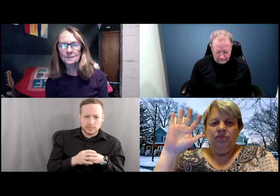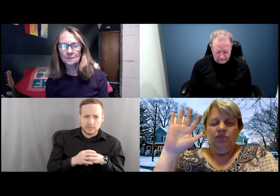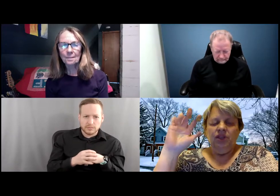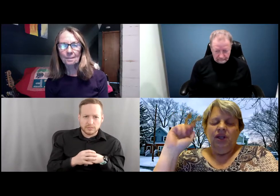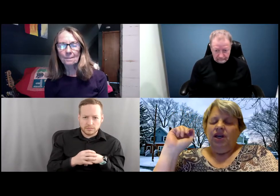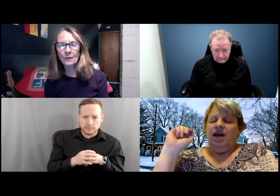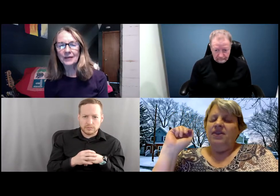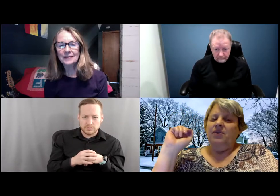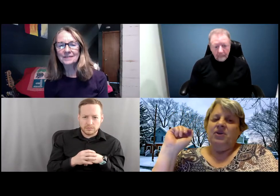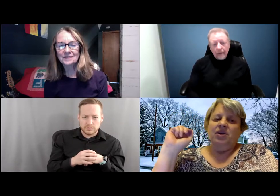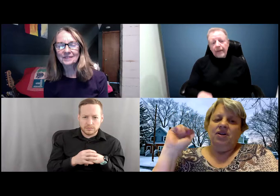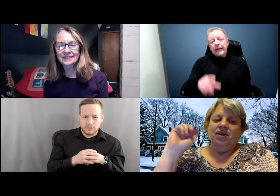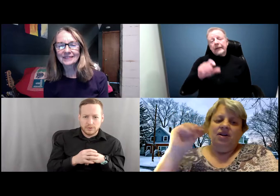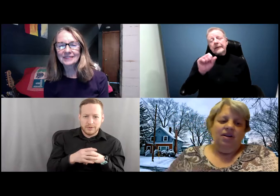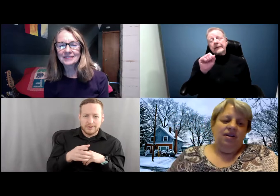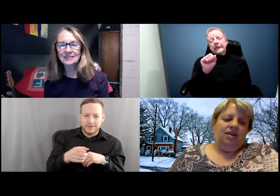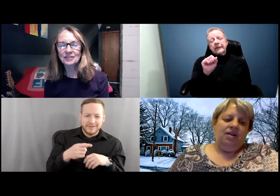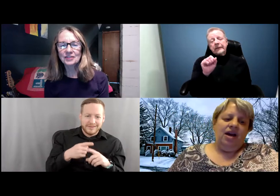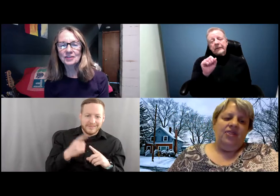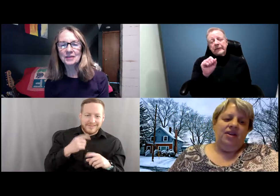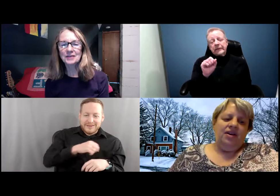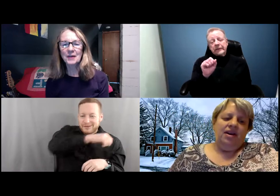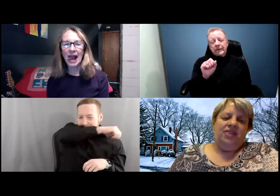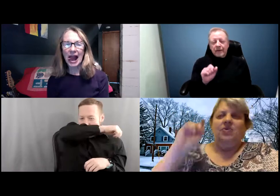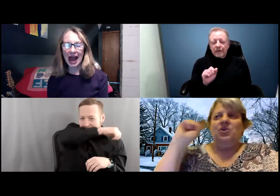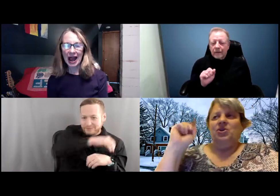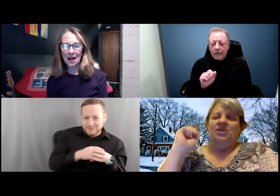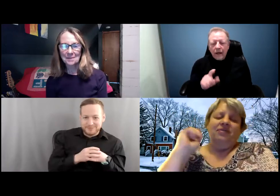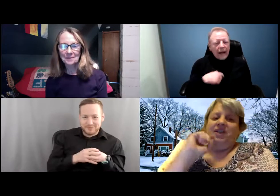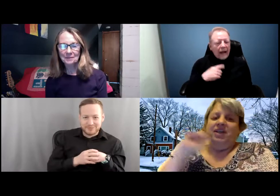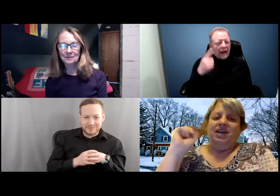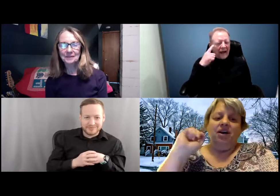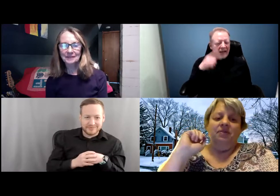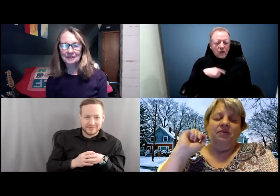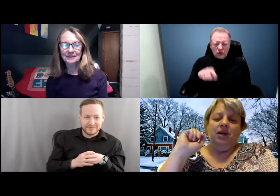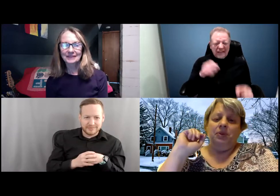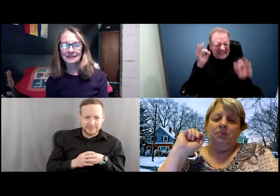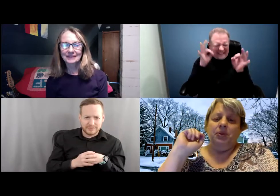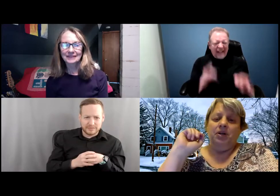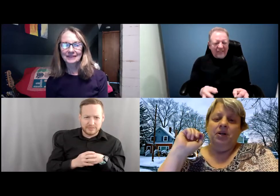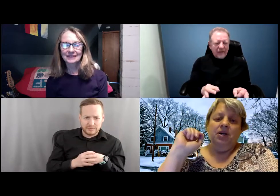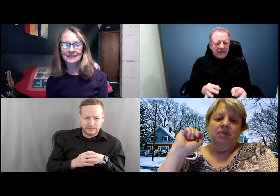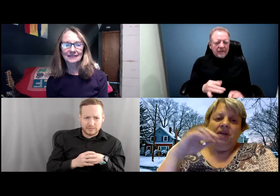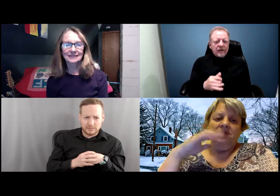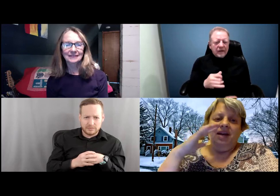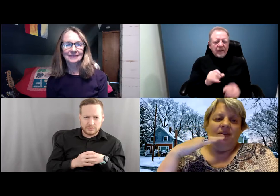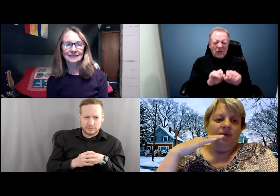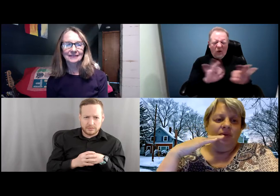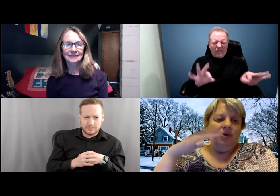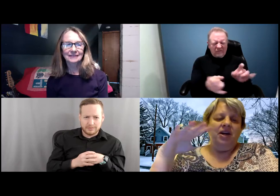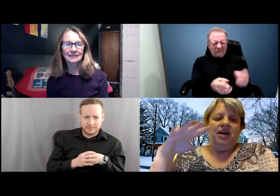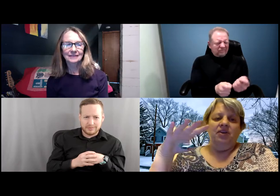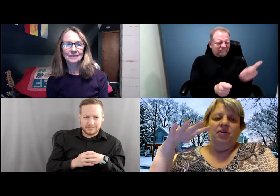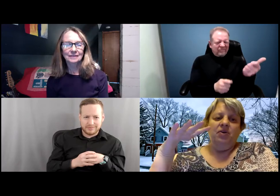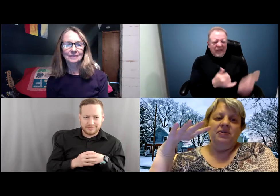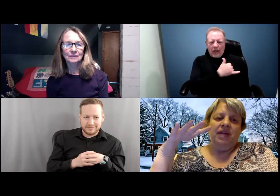Betsy, go ahead. Just turn on your mic. I think we should definitely get off of Yom Kippur because that would